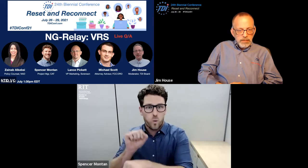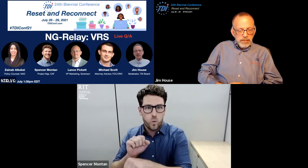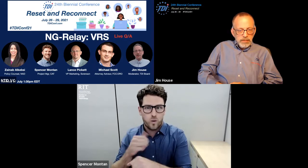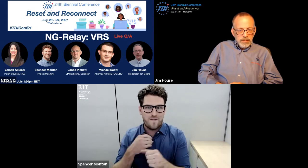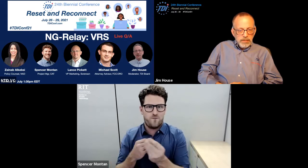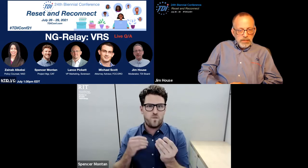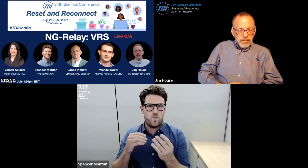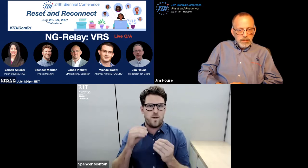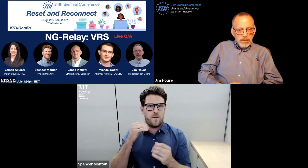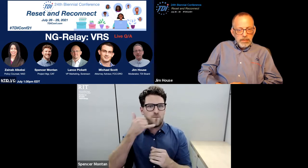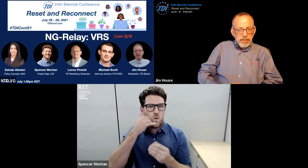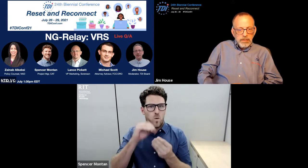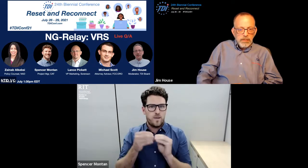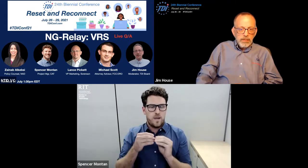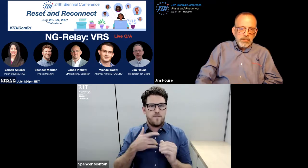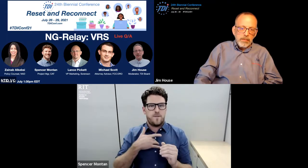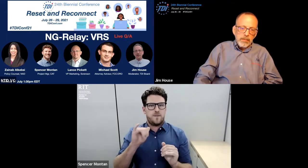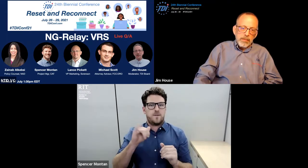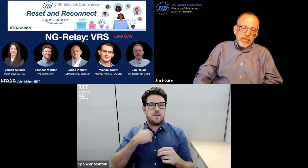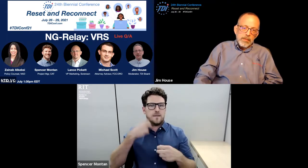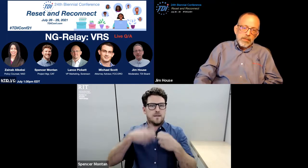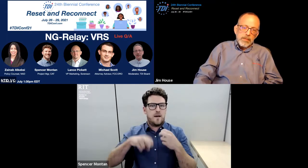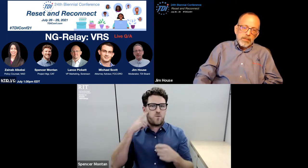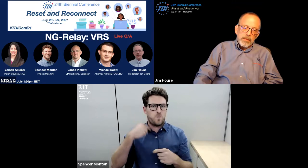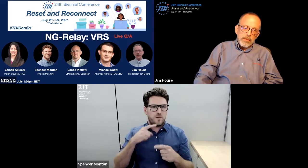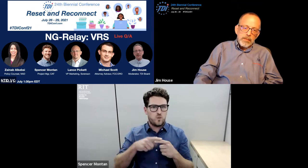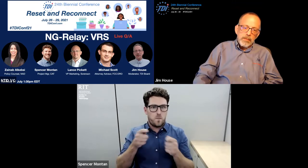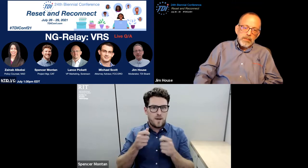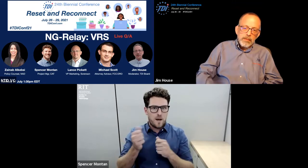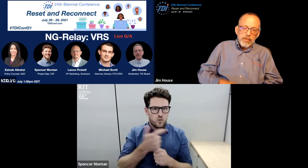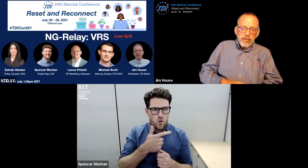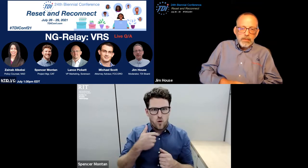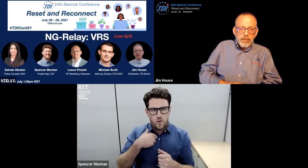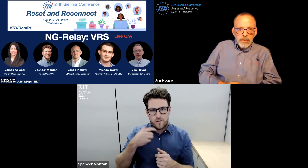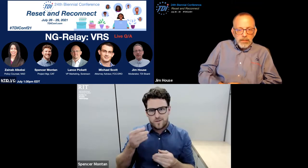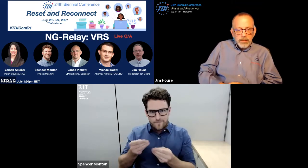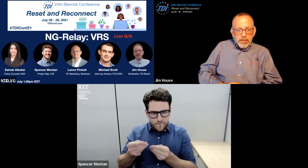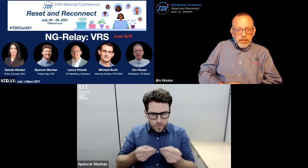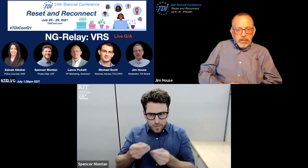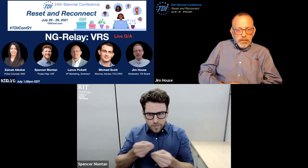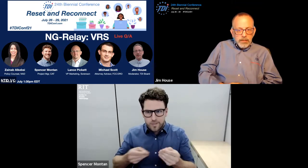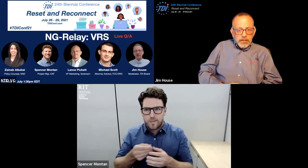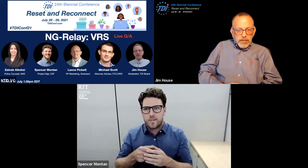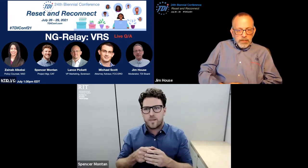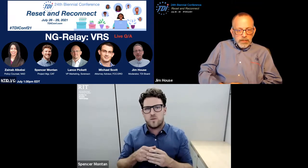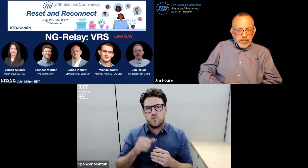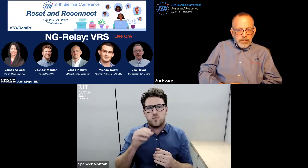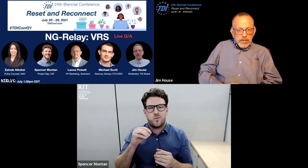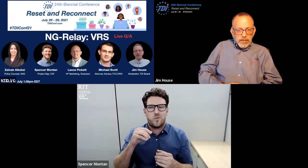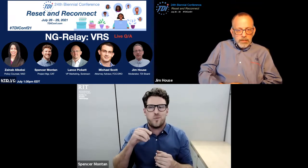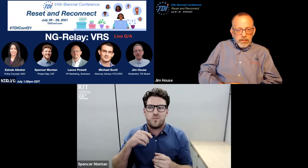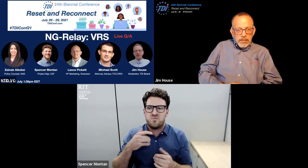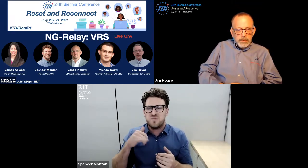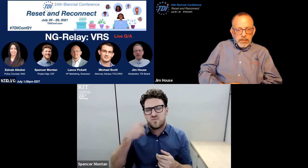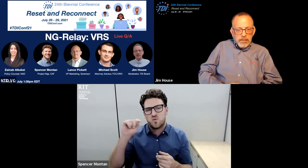personal, one for business, one for work. So I have several phone numbers, and it's really tough for me to manage all. I have to try to